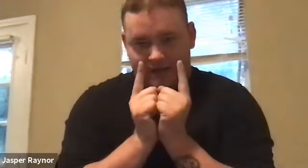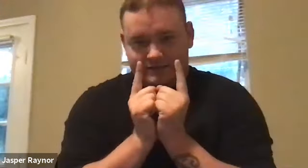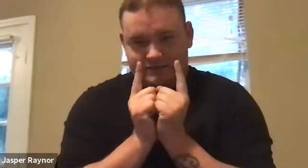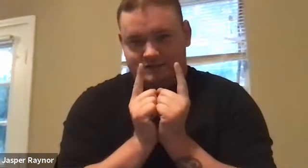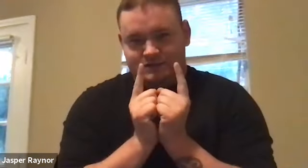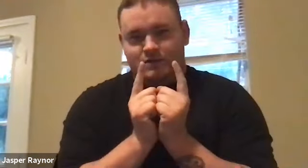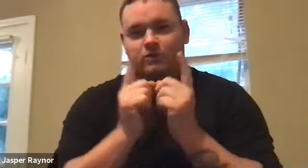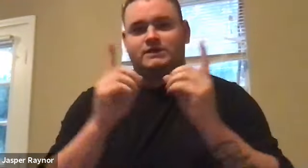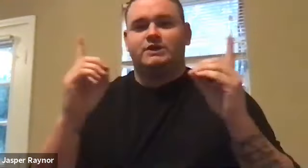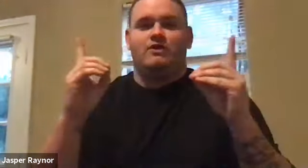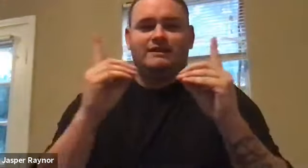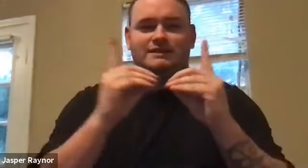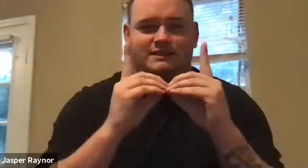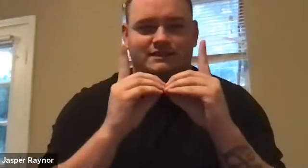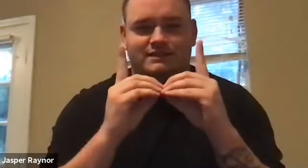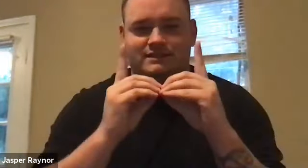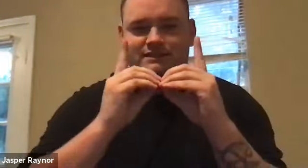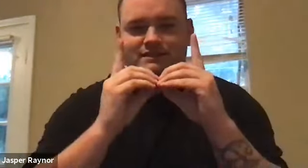not want to do this.